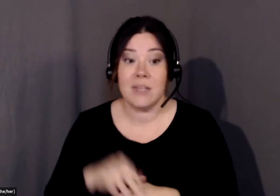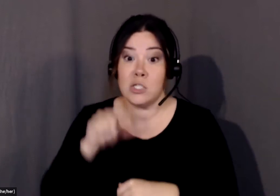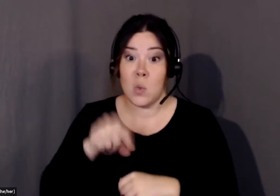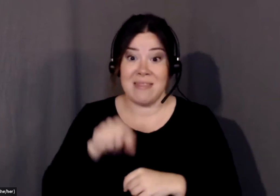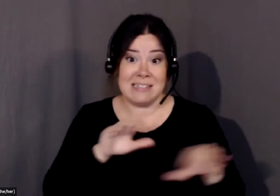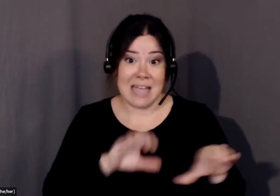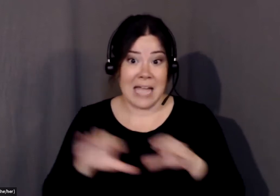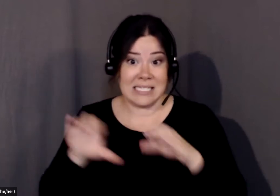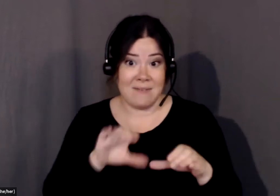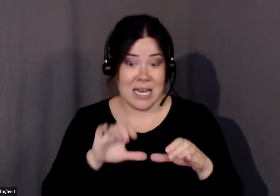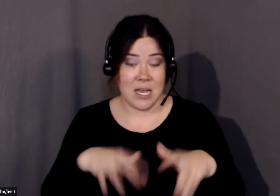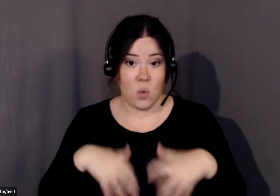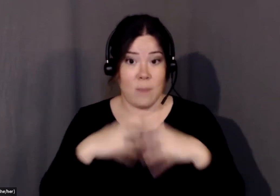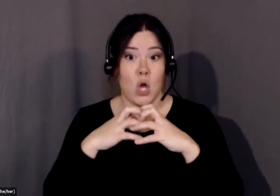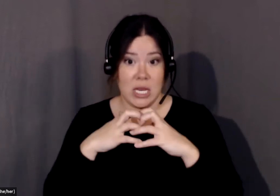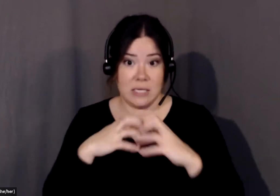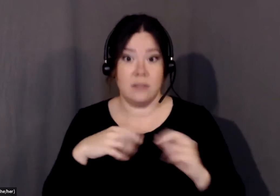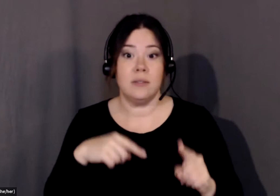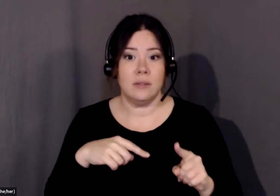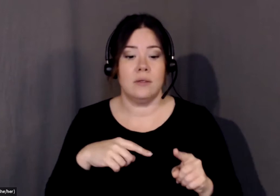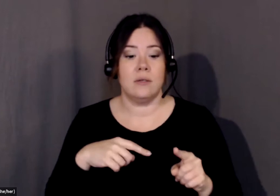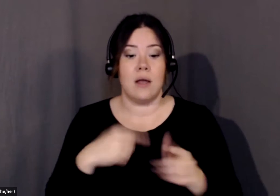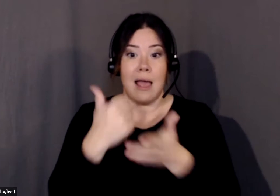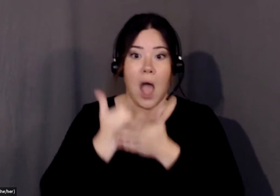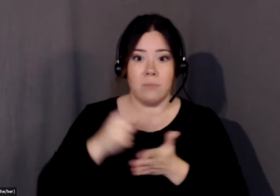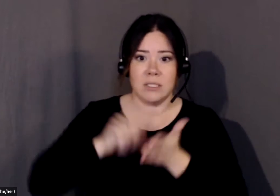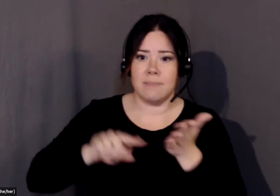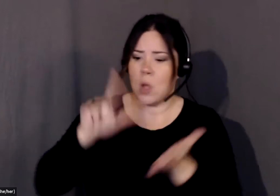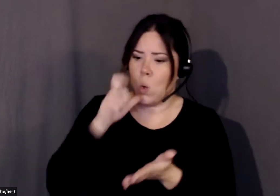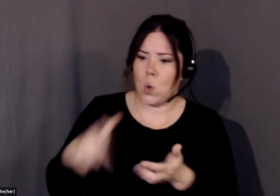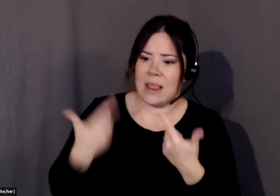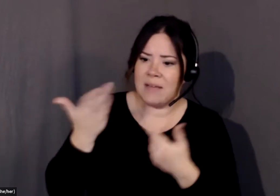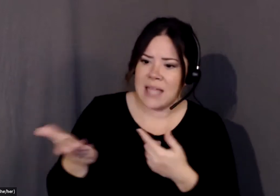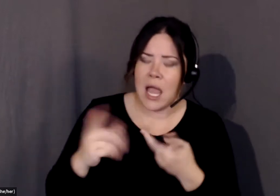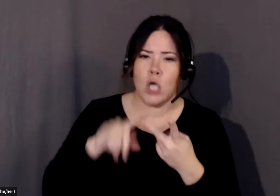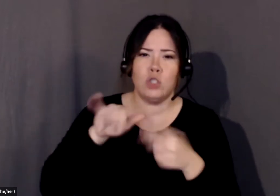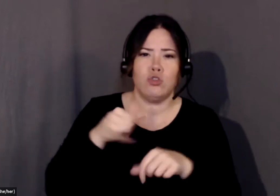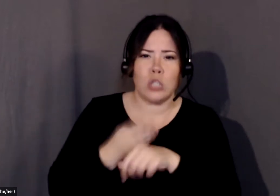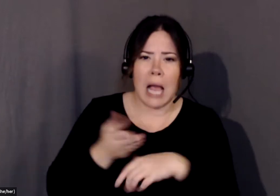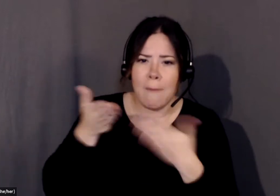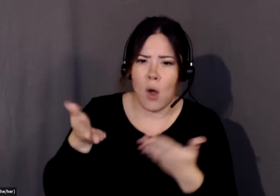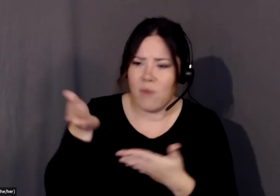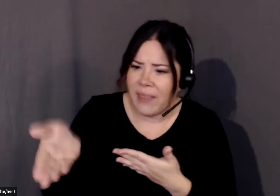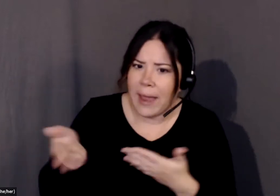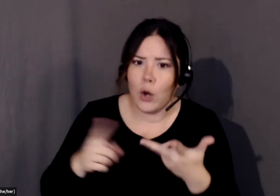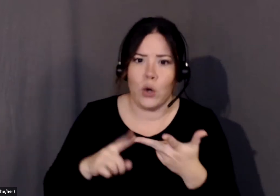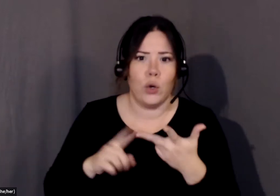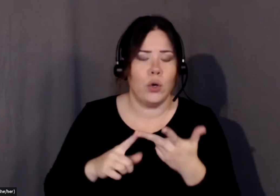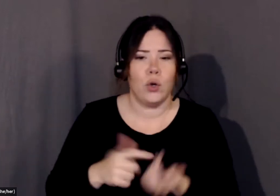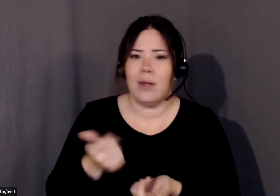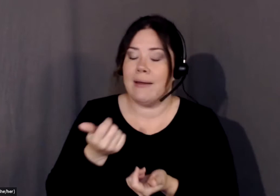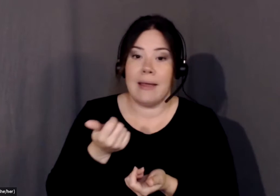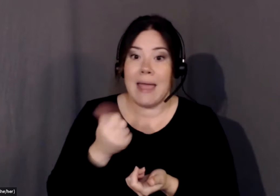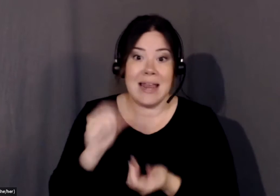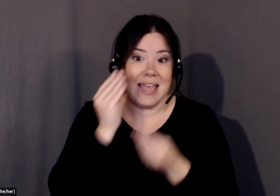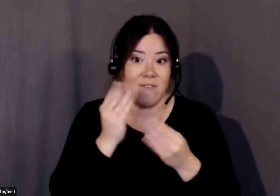put together helps you to look at who lives there, what kinds of jobs are there. And the information handout